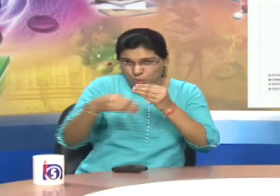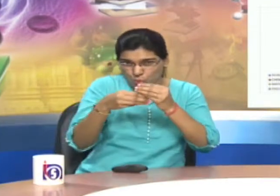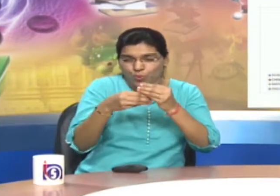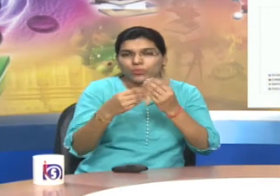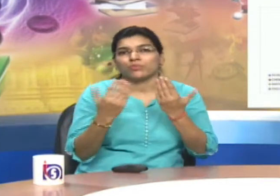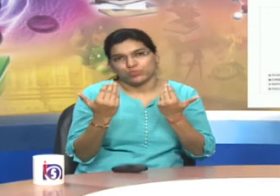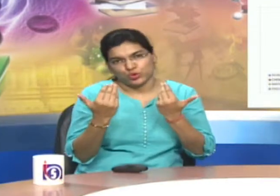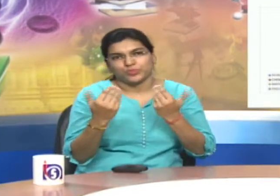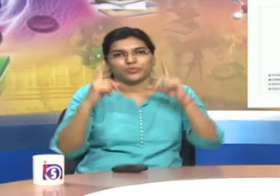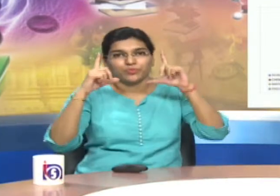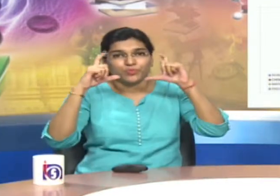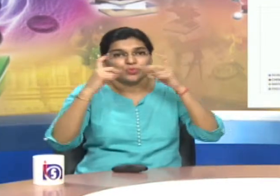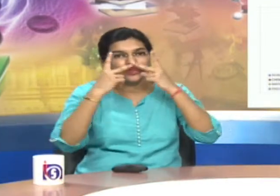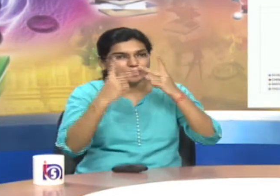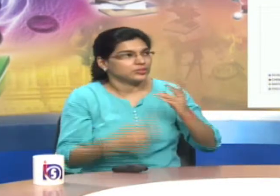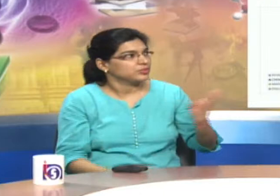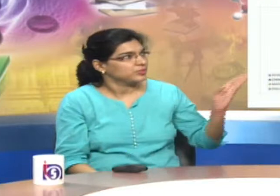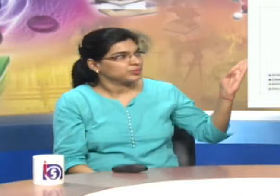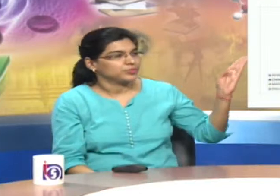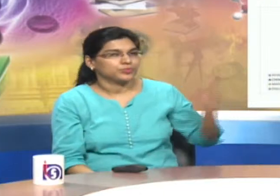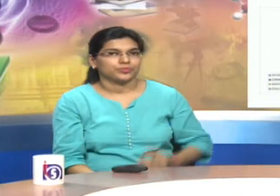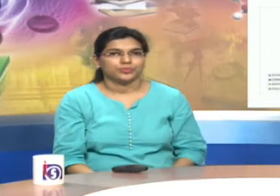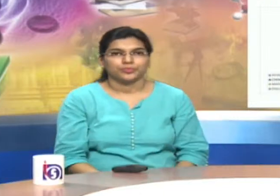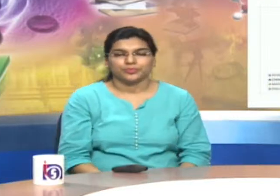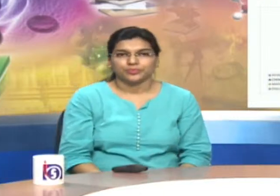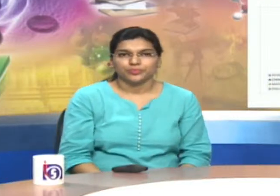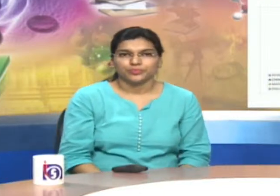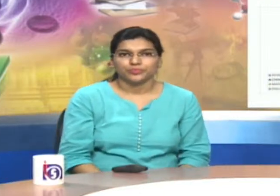If you want to add more subjects, you can see on the screen.